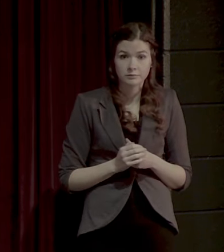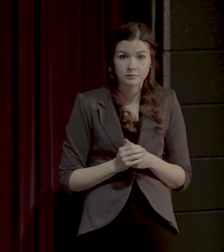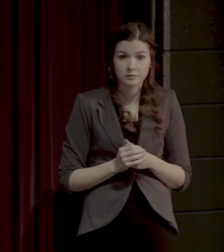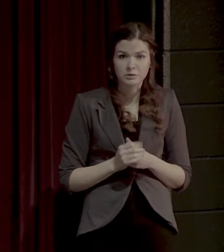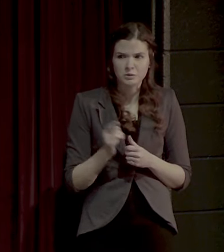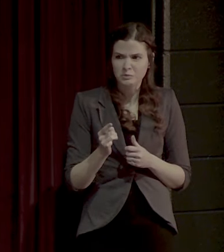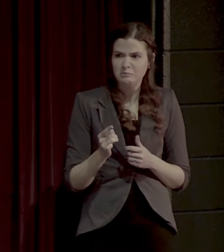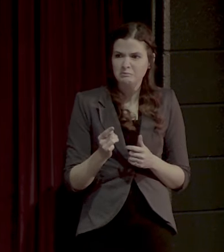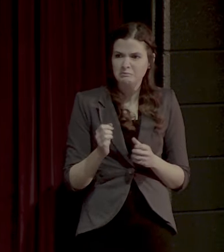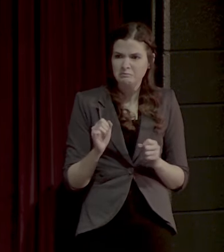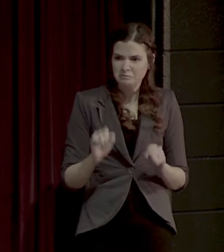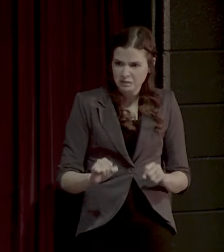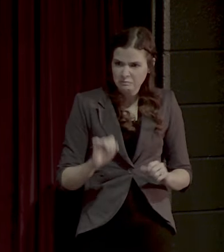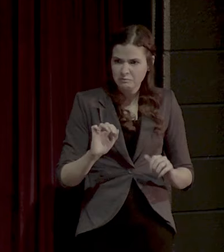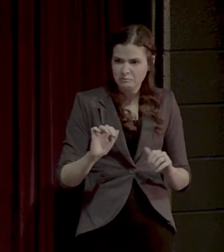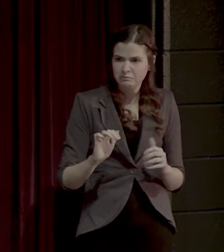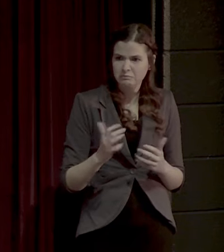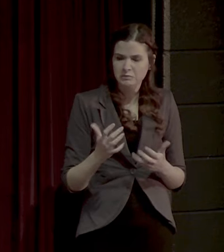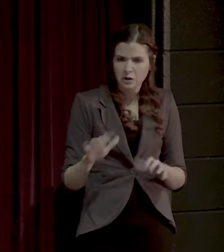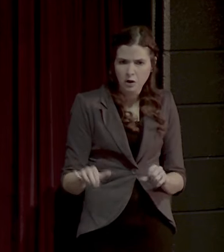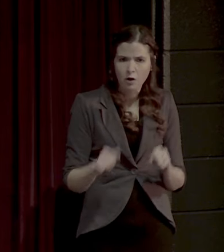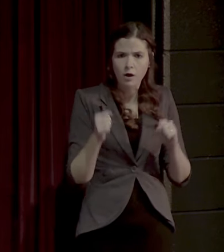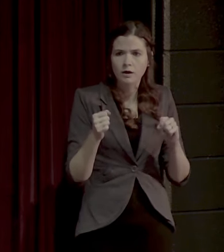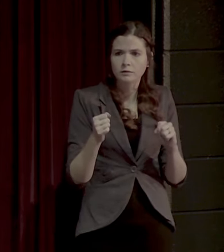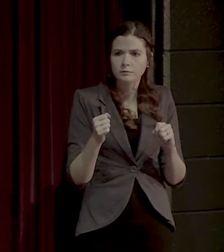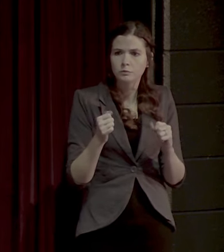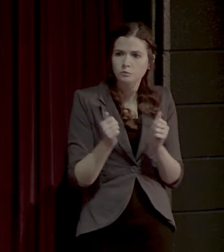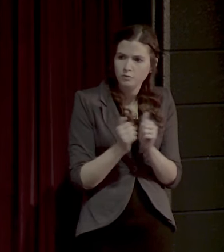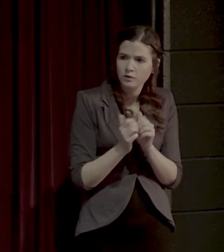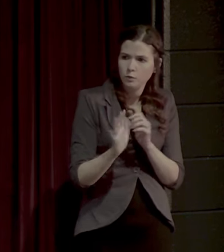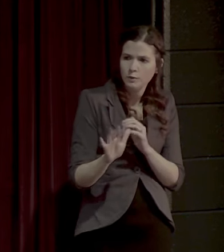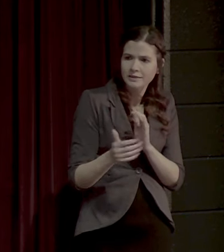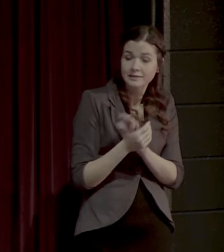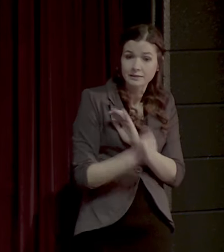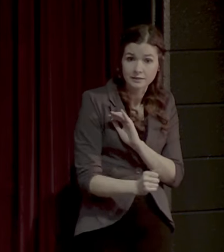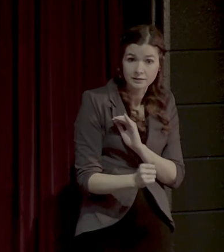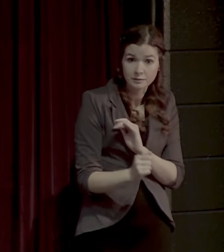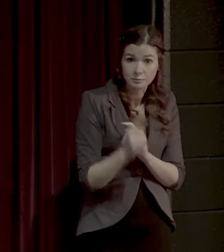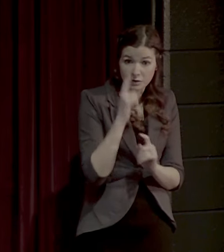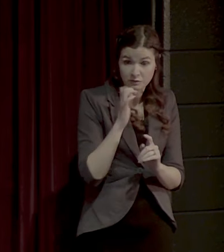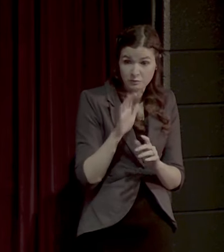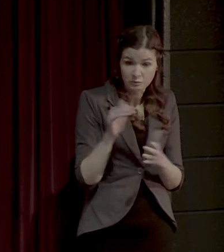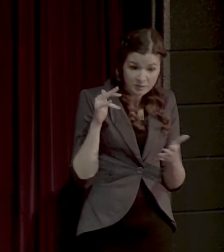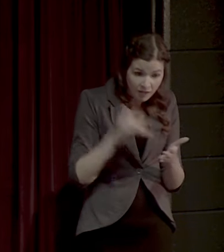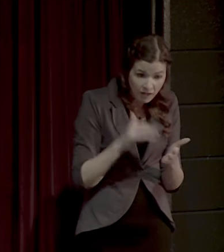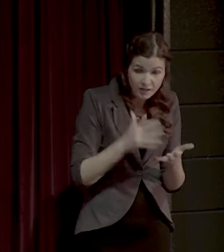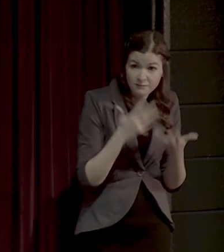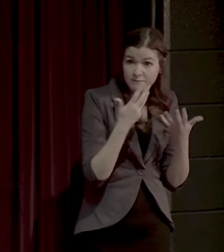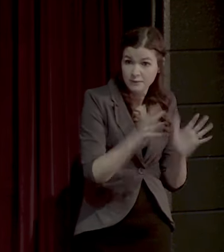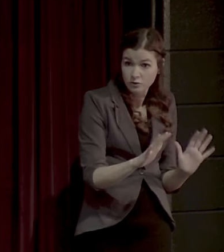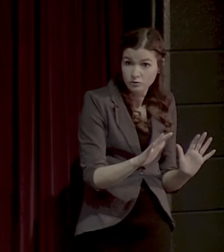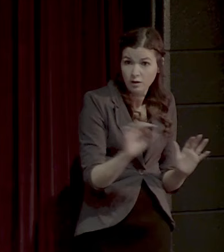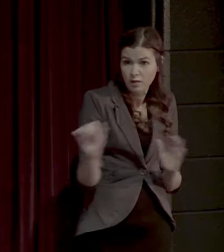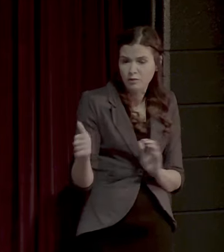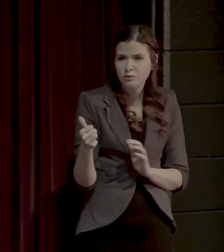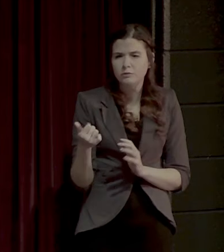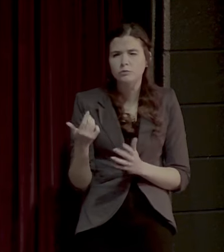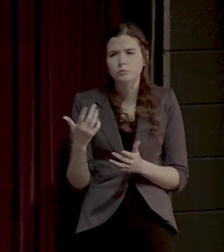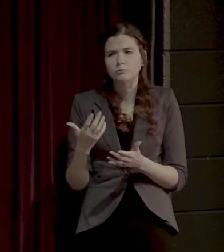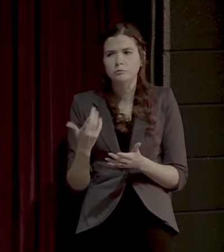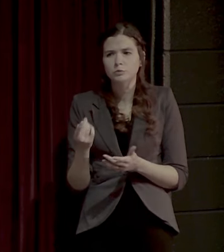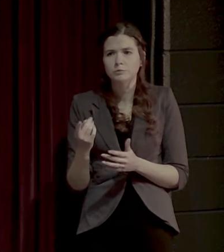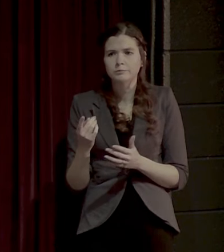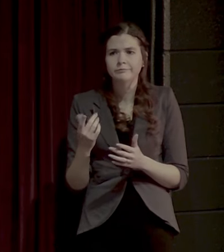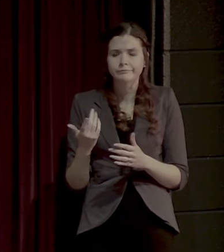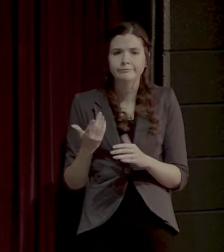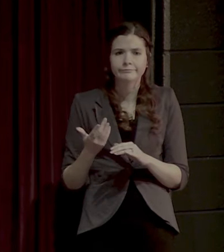skills you've learned through your studies. Some of them will be through what your family and friends have taught you or that you've learned